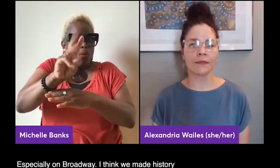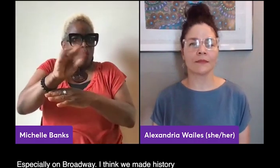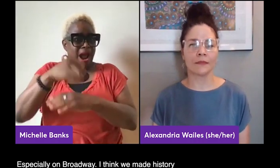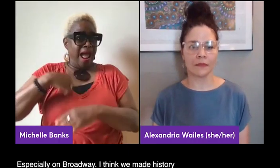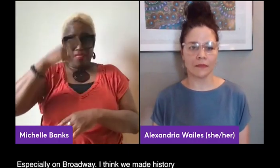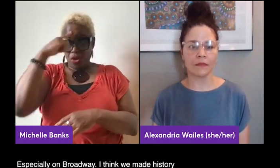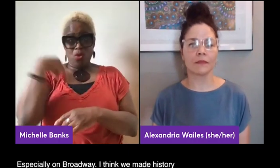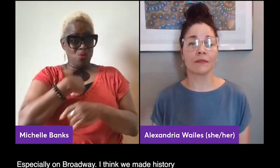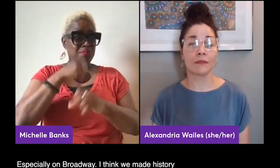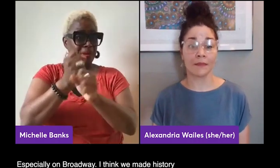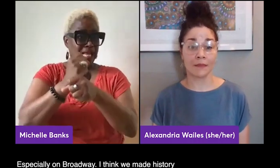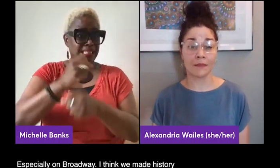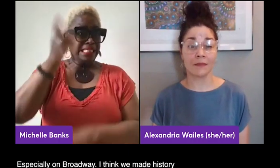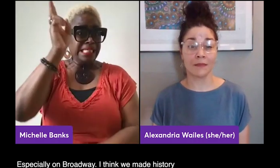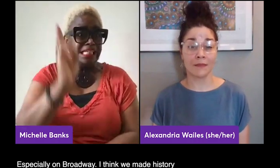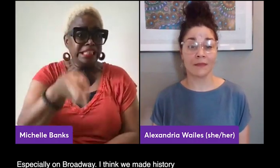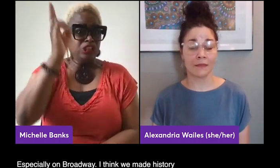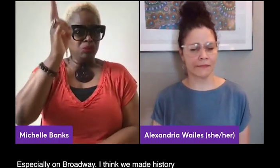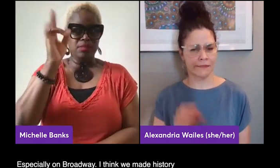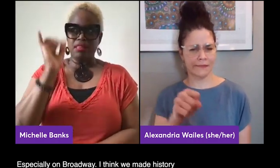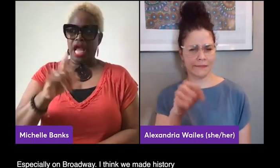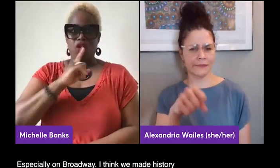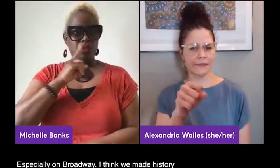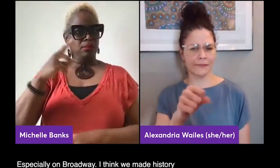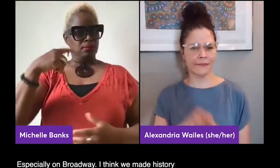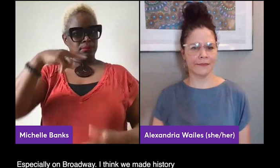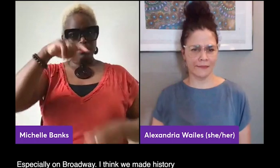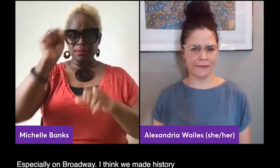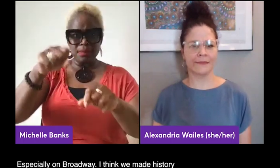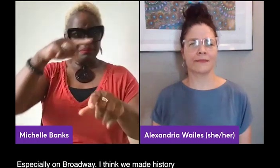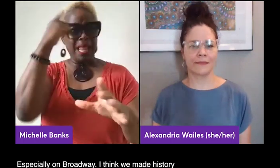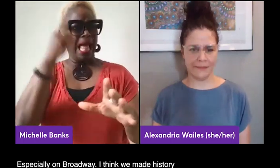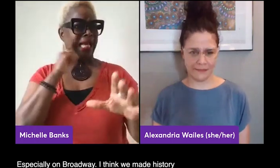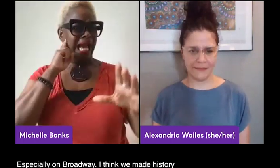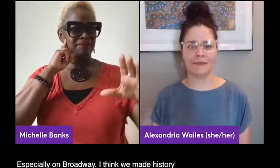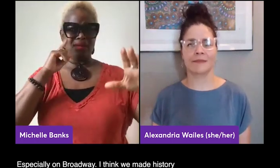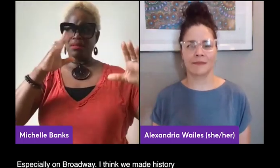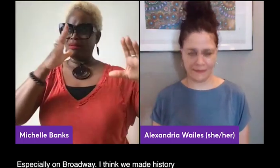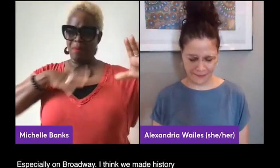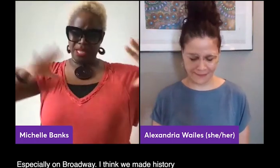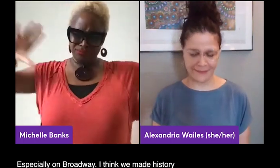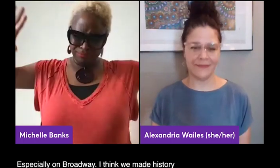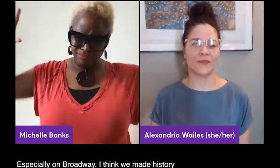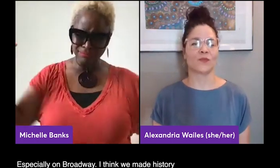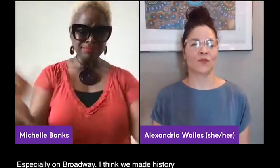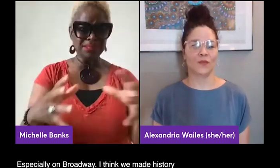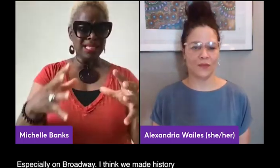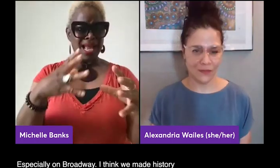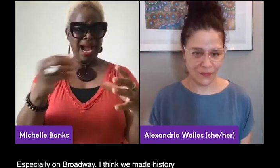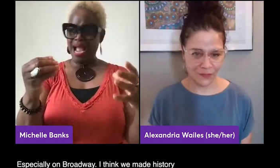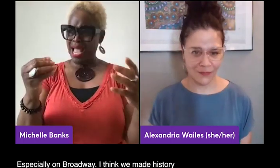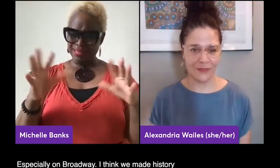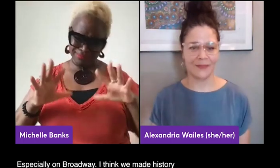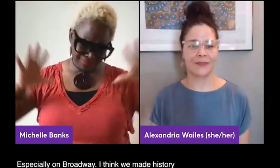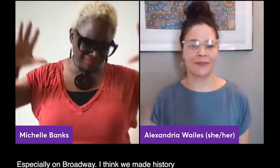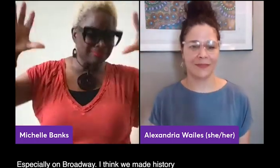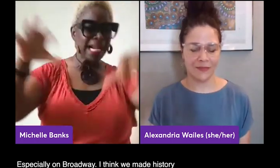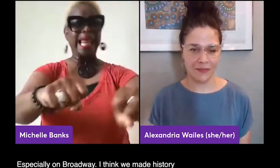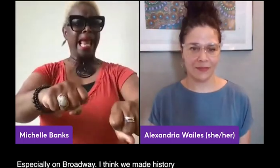Especially on Broadway, I think we made history. Yes. Black, deaf women claiming Broadway.